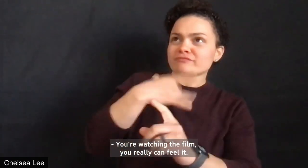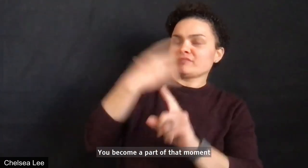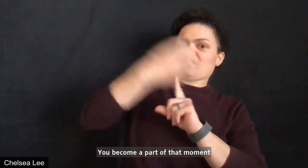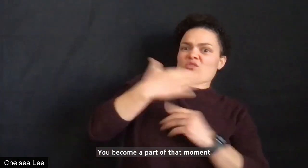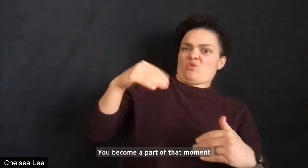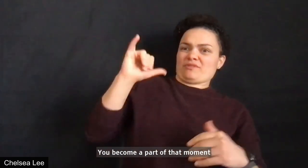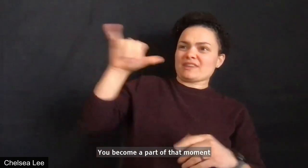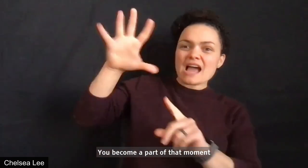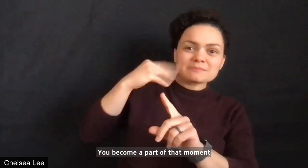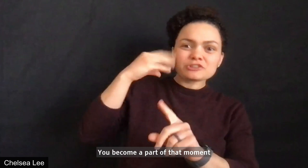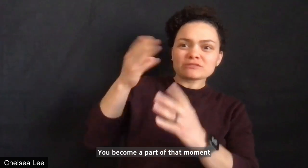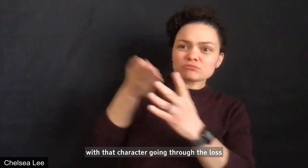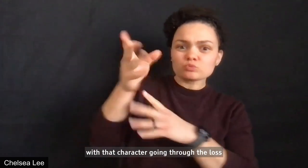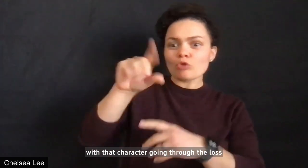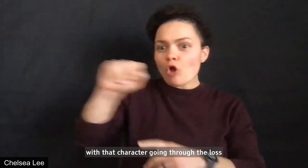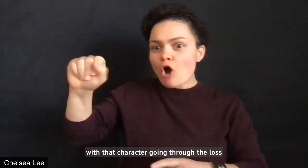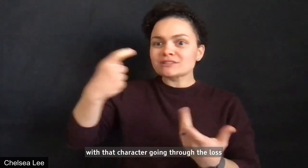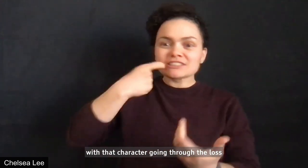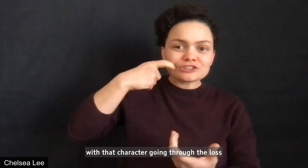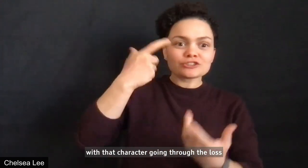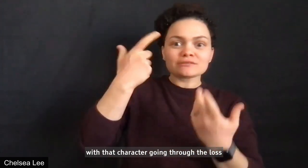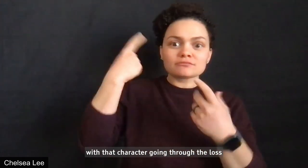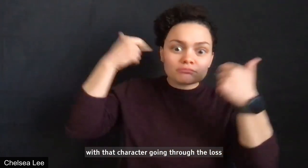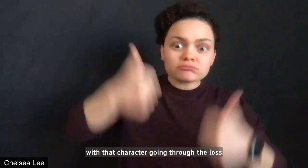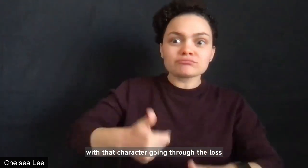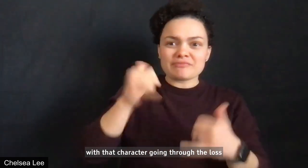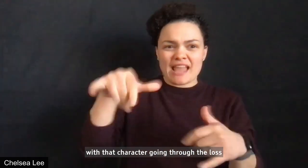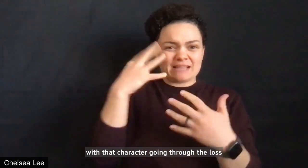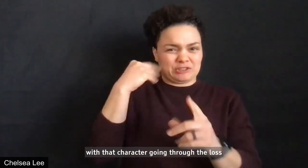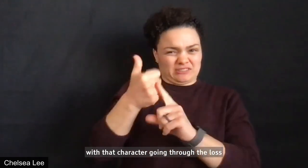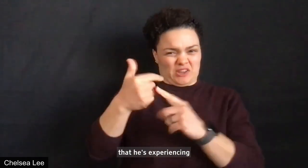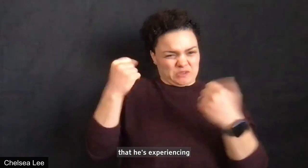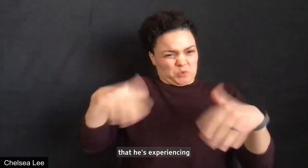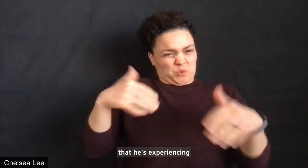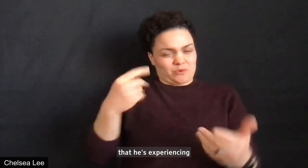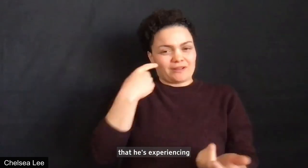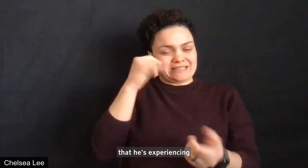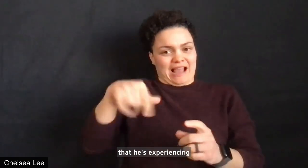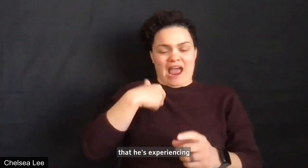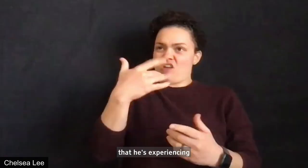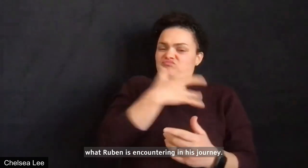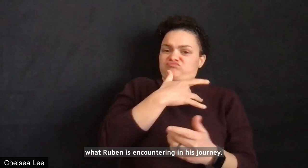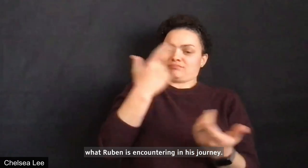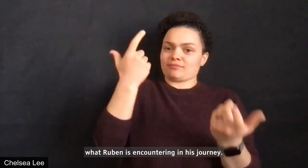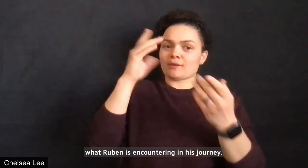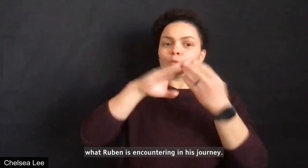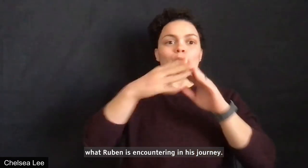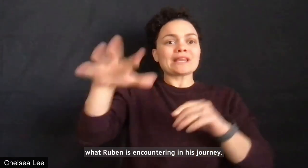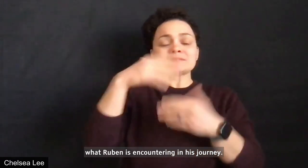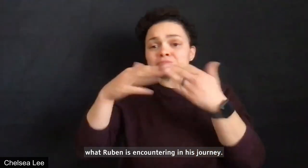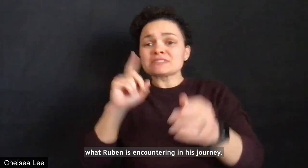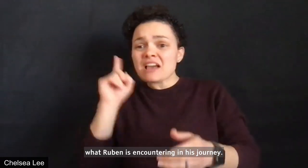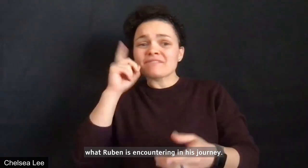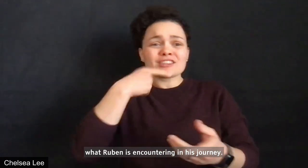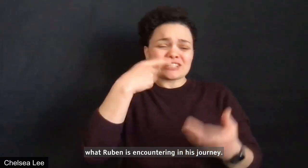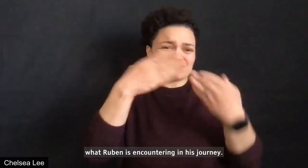feel it. You become a part of that moment with that character going through the loss that he's experiencing, what Ruben is